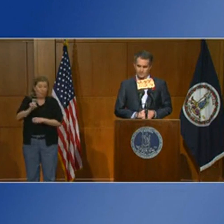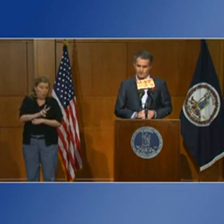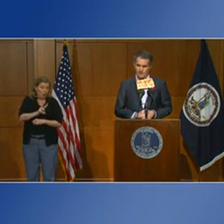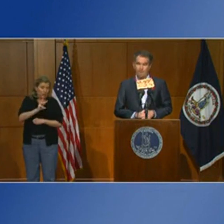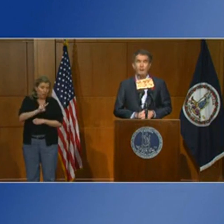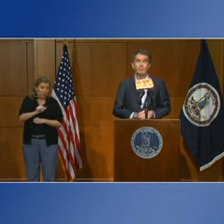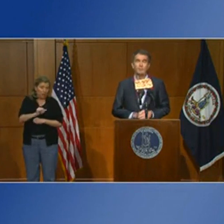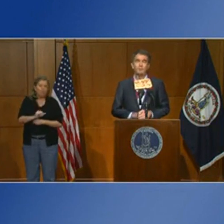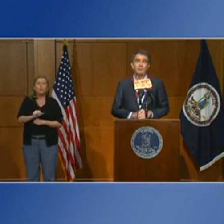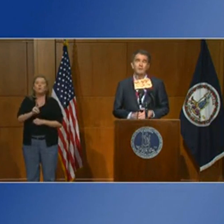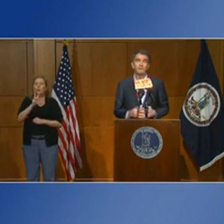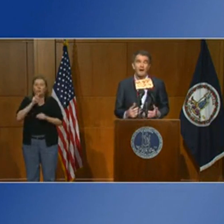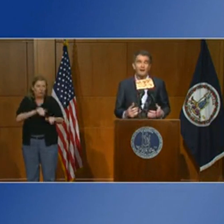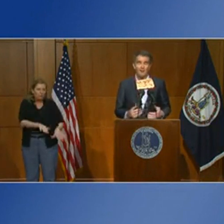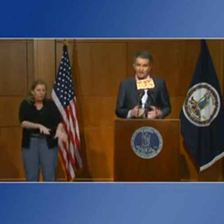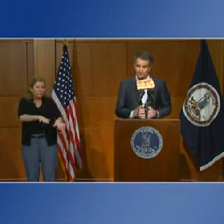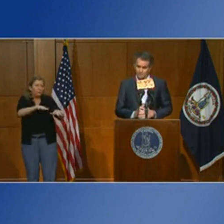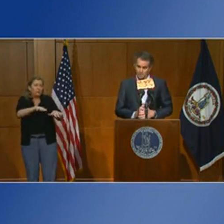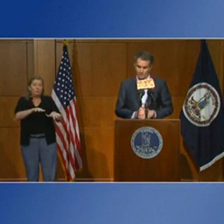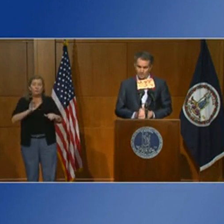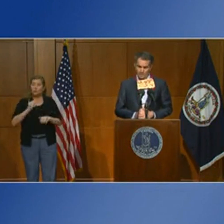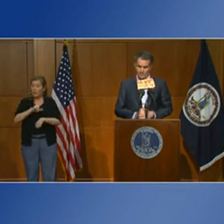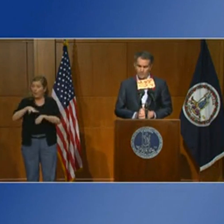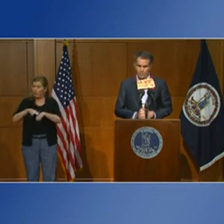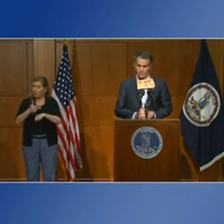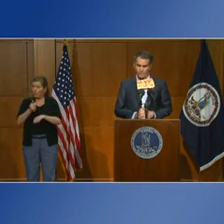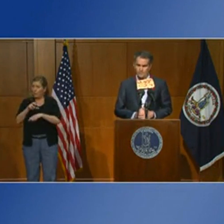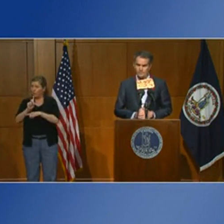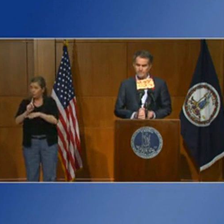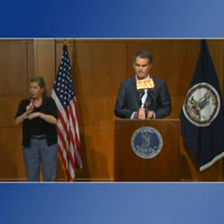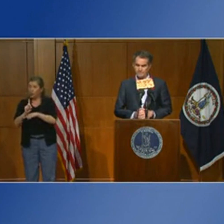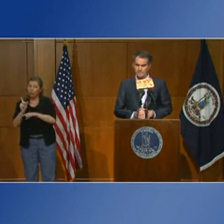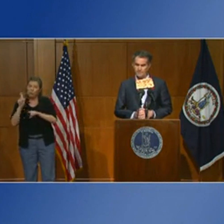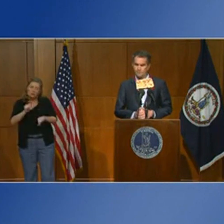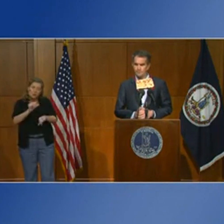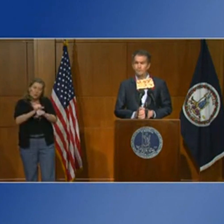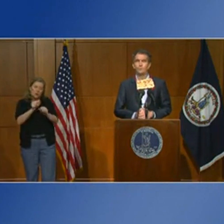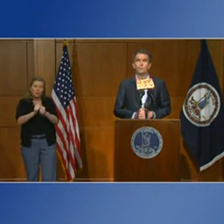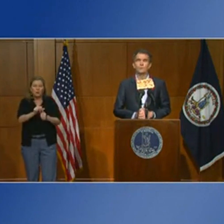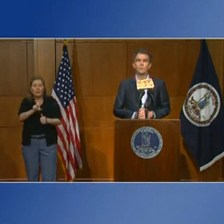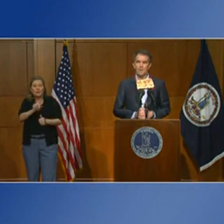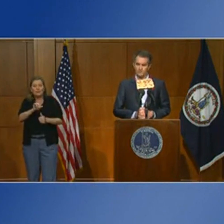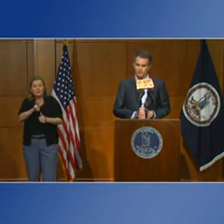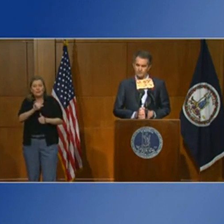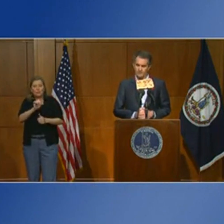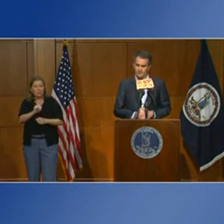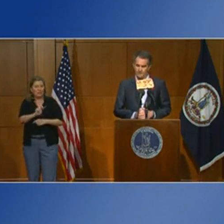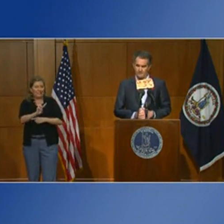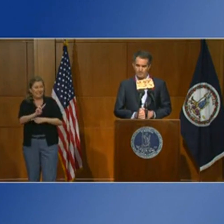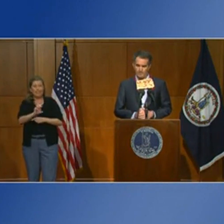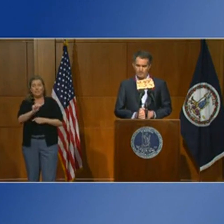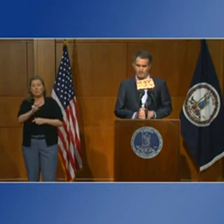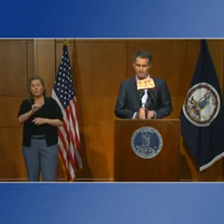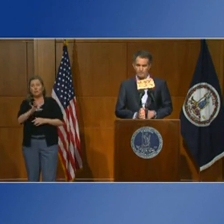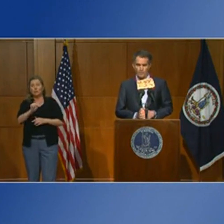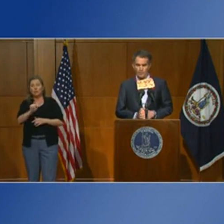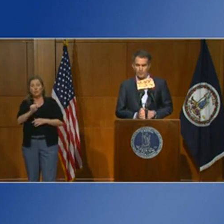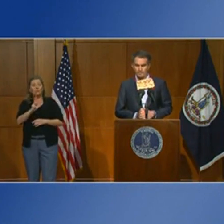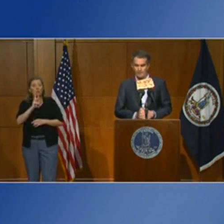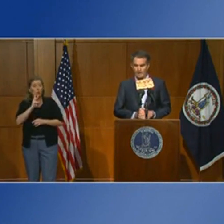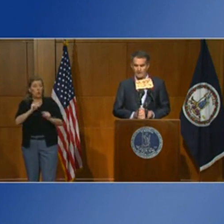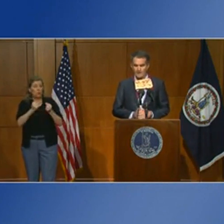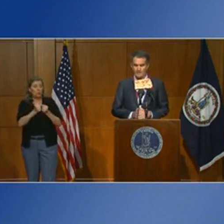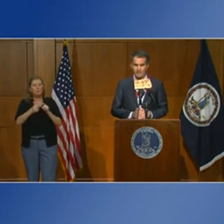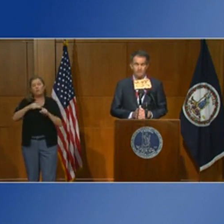Virginia. Members of our National Guard worked with the Division 6 Swiftwater Rescue Team members from